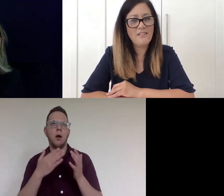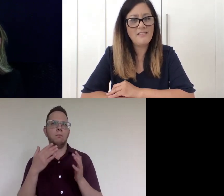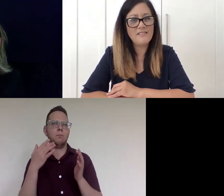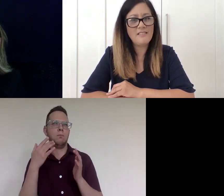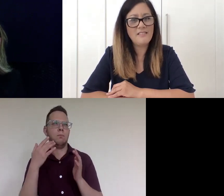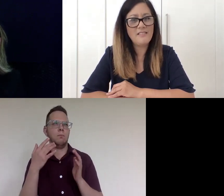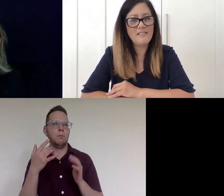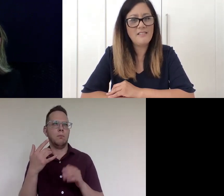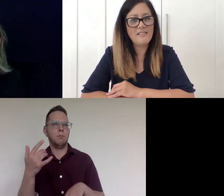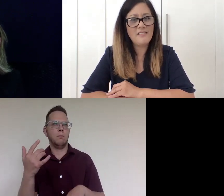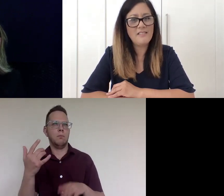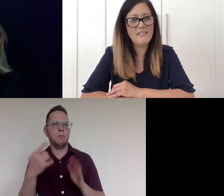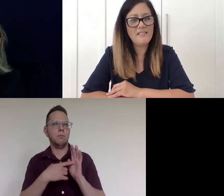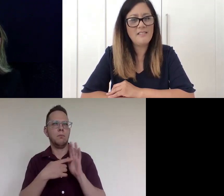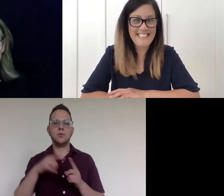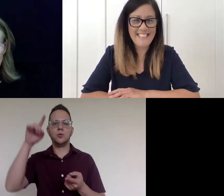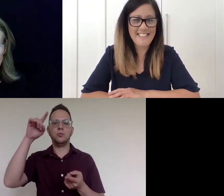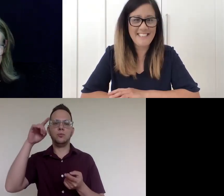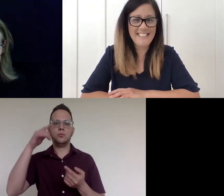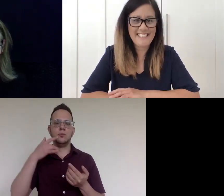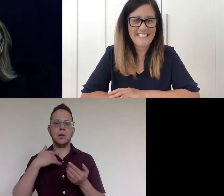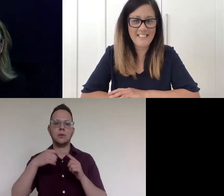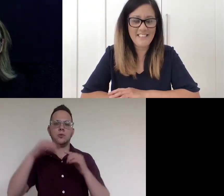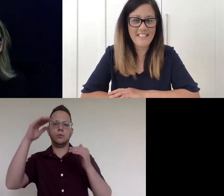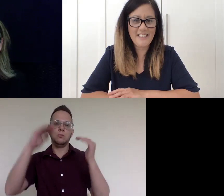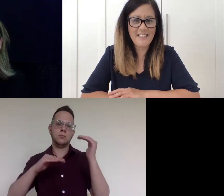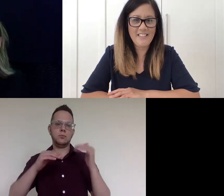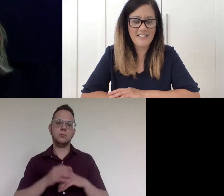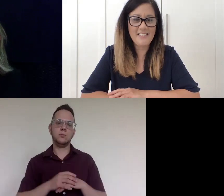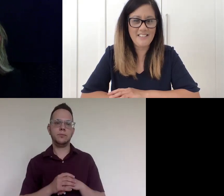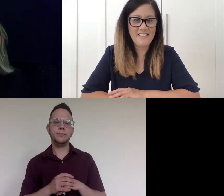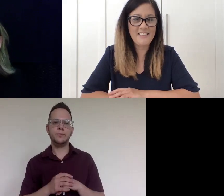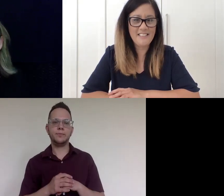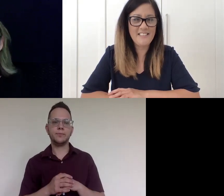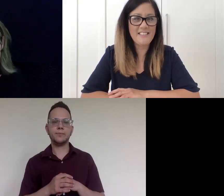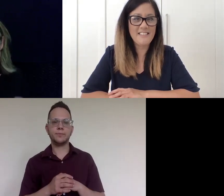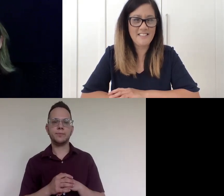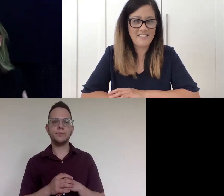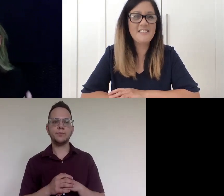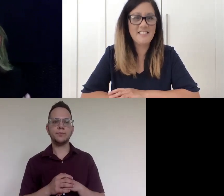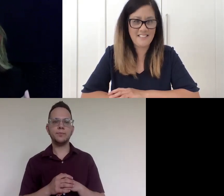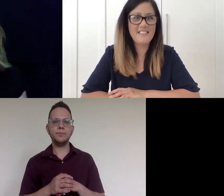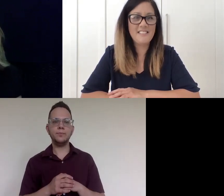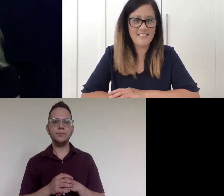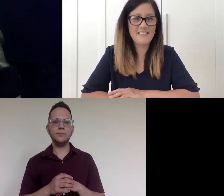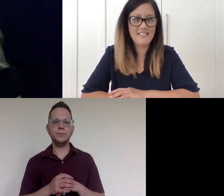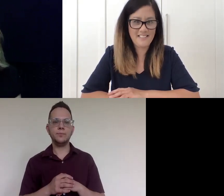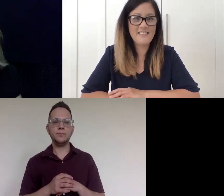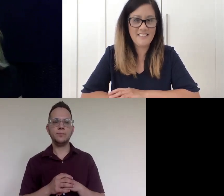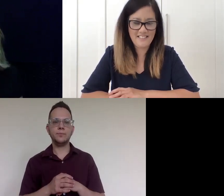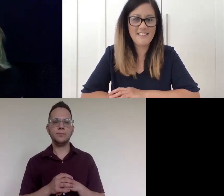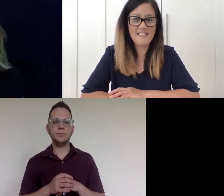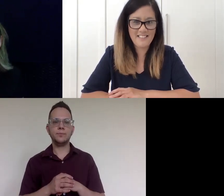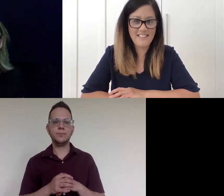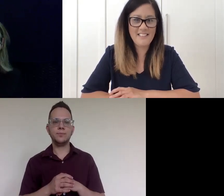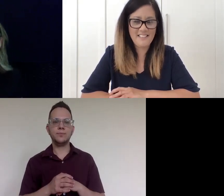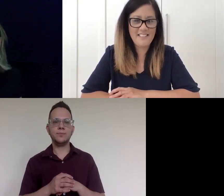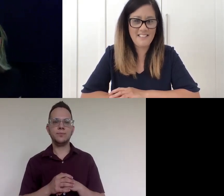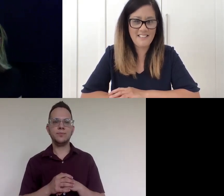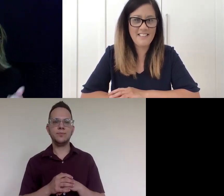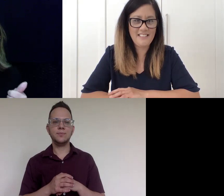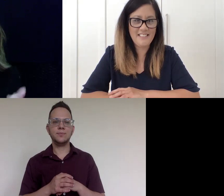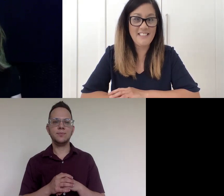And it tends to show some needs in the area of cardiovascular issues.